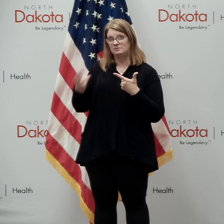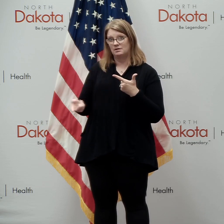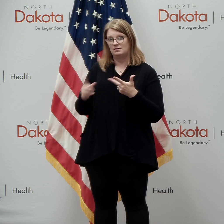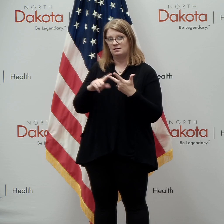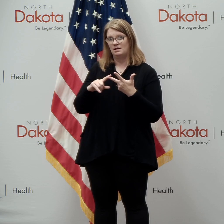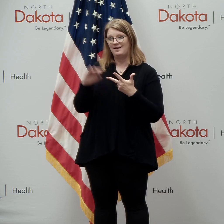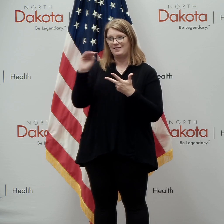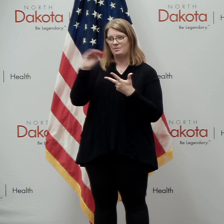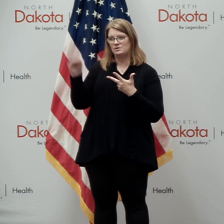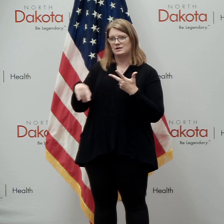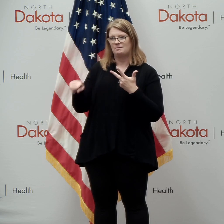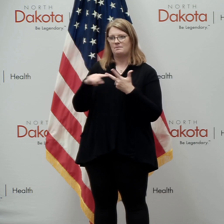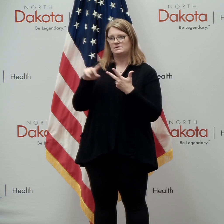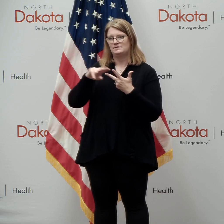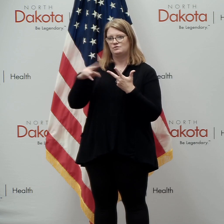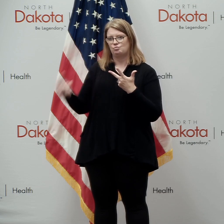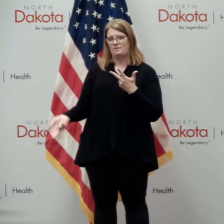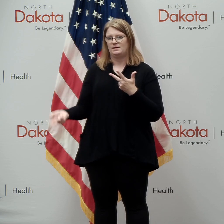positivity dropping.